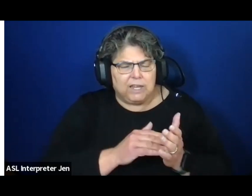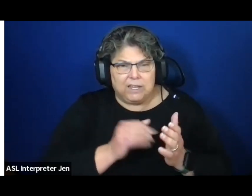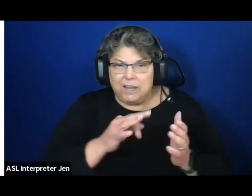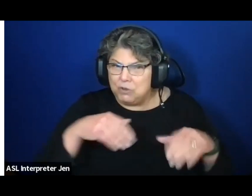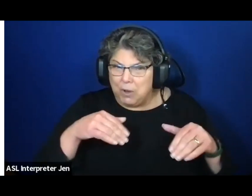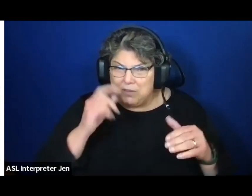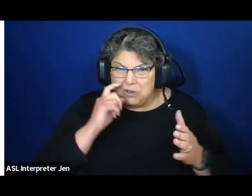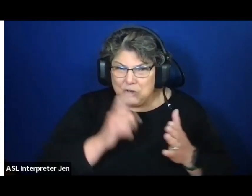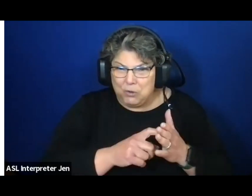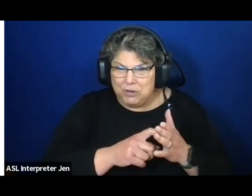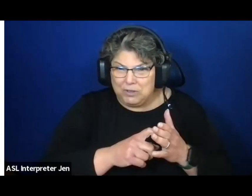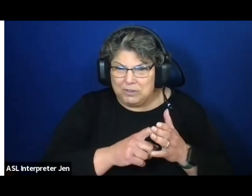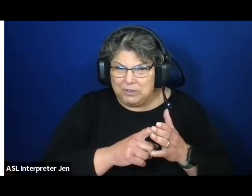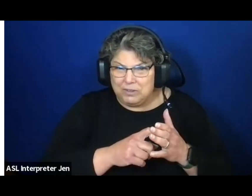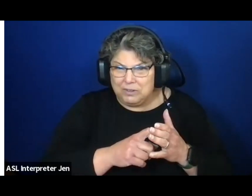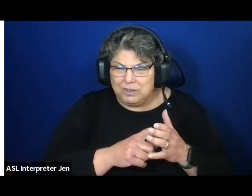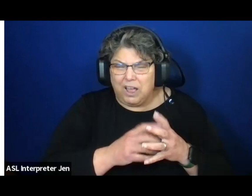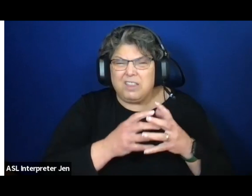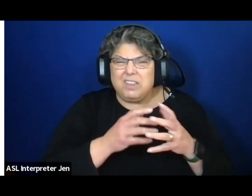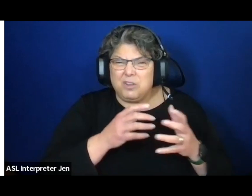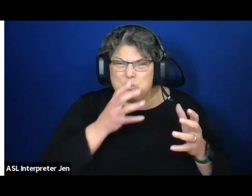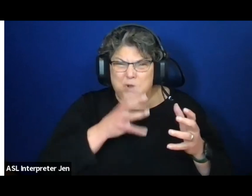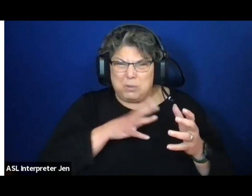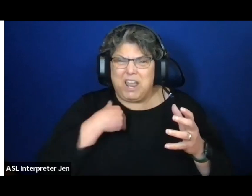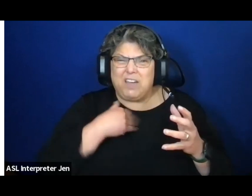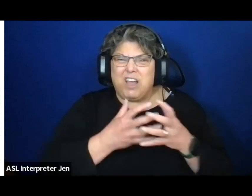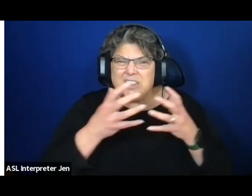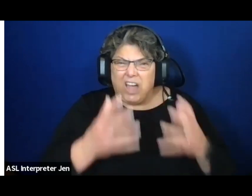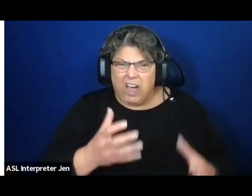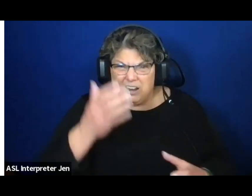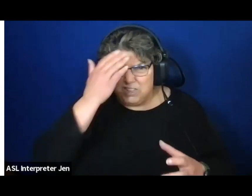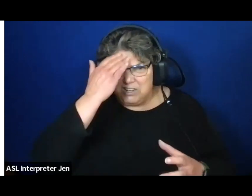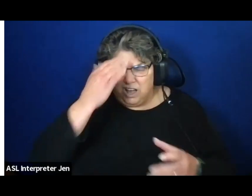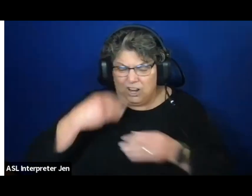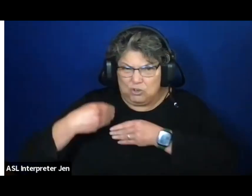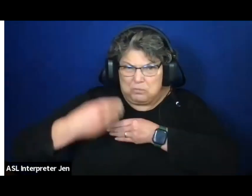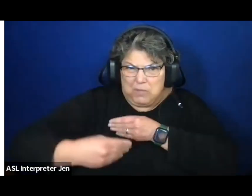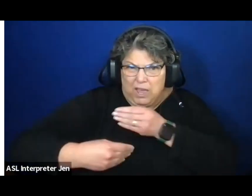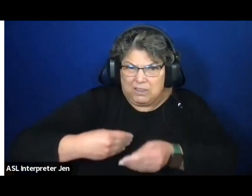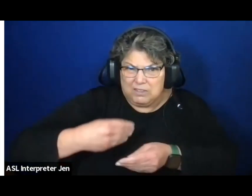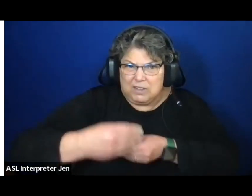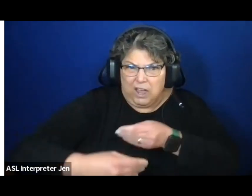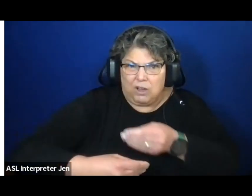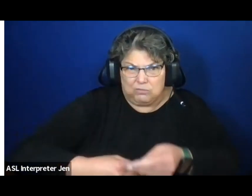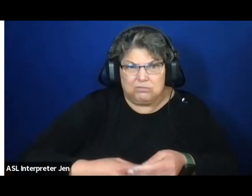noticed, a lot of the knowledge is passed down through the moms.